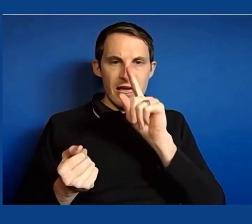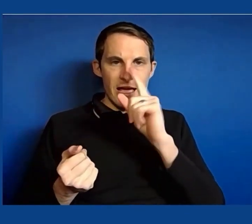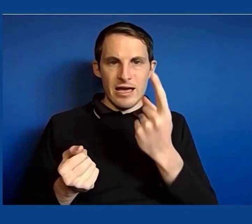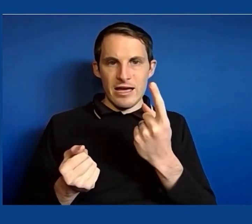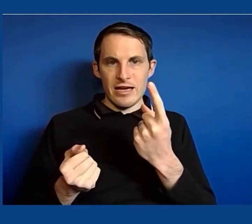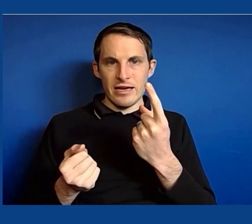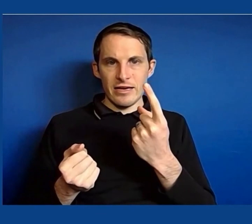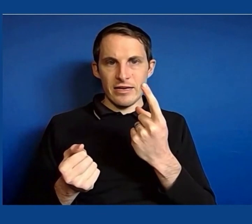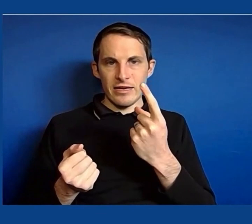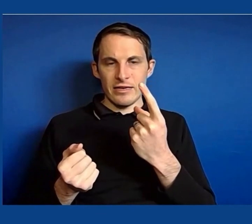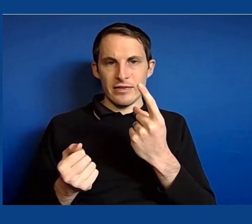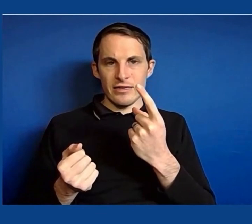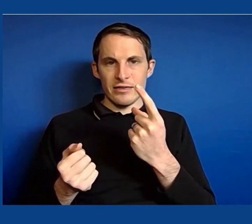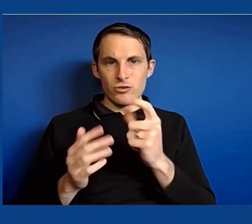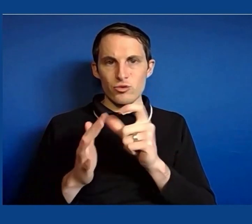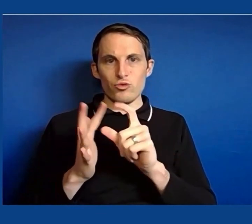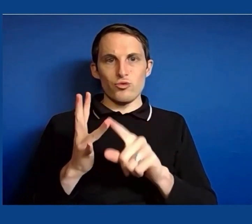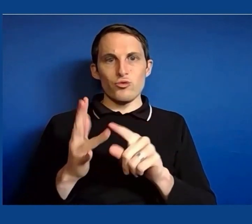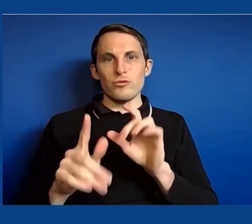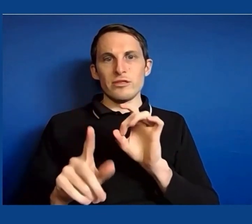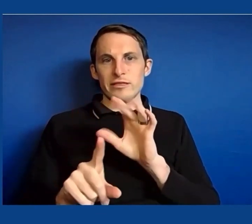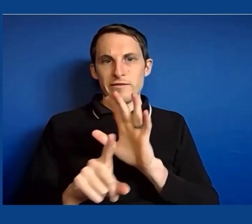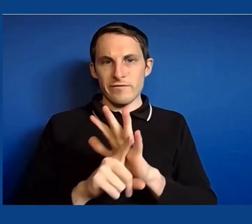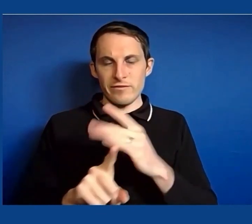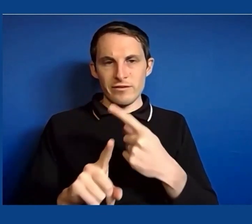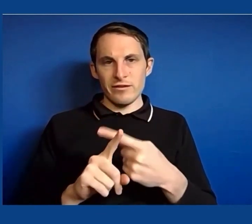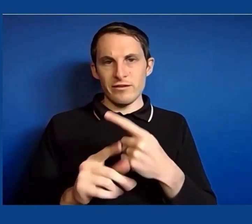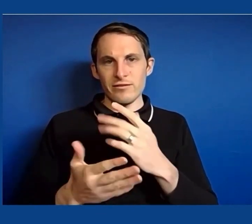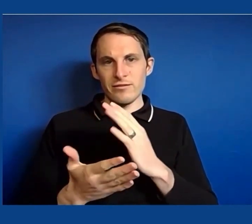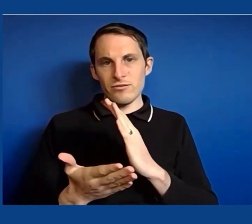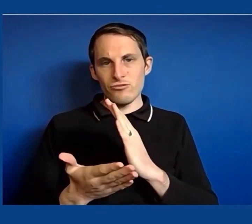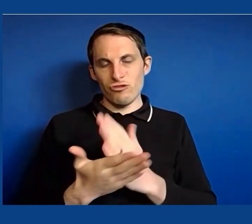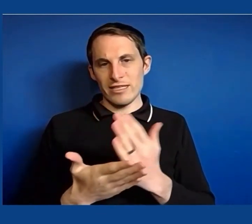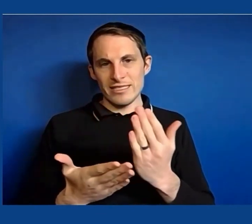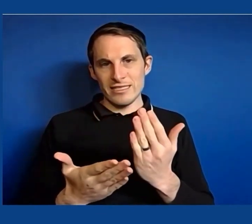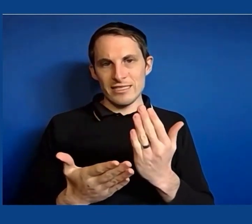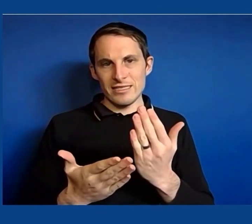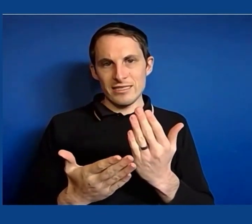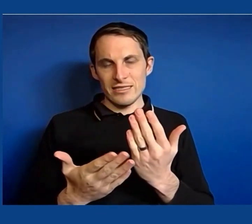you know, do yourself. And the reality is that